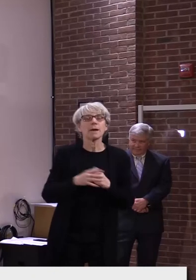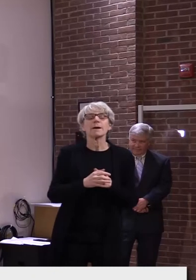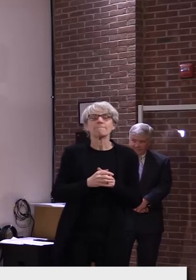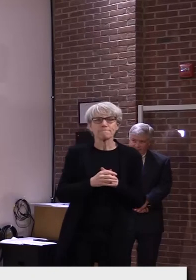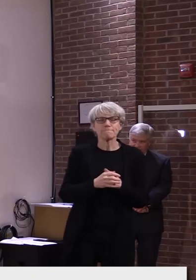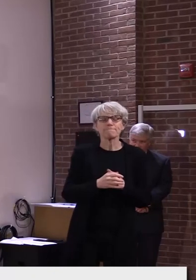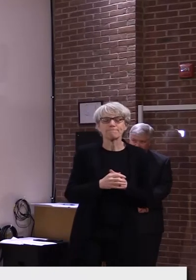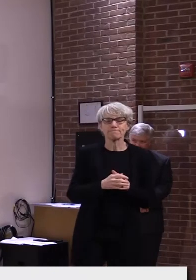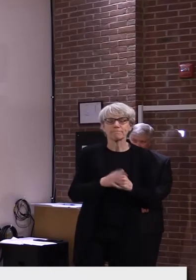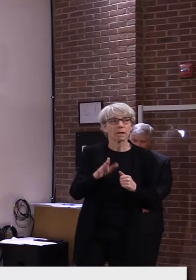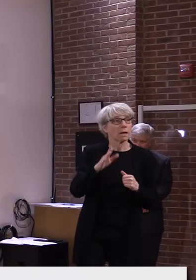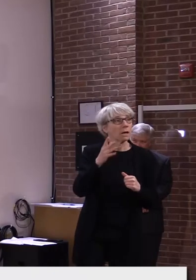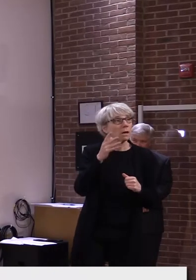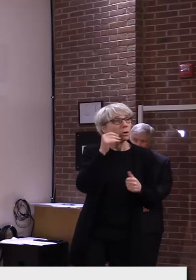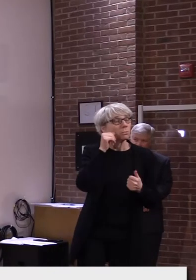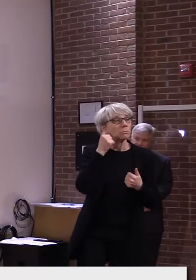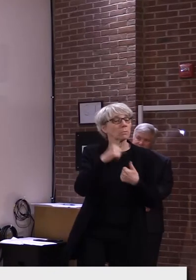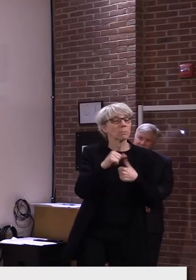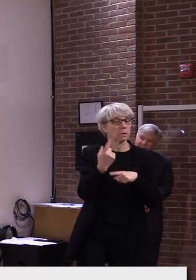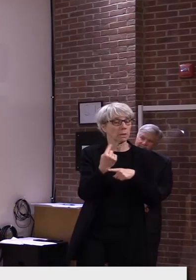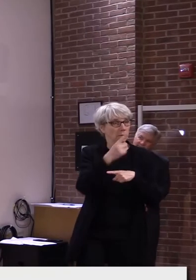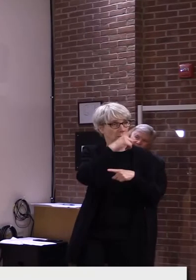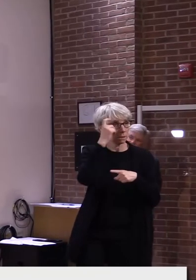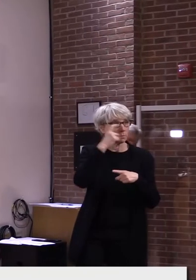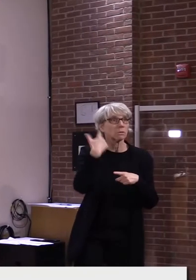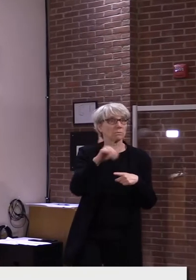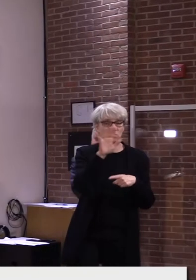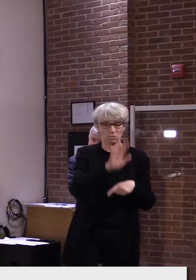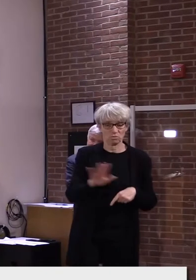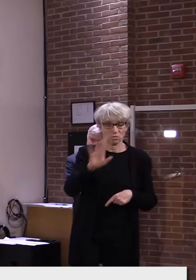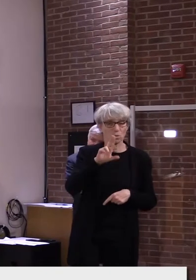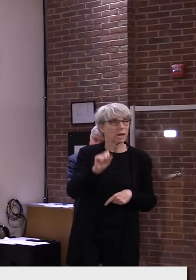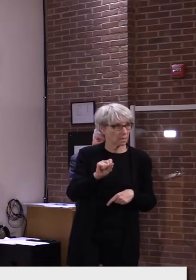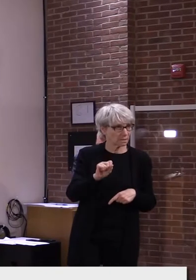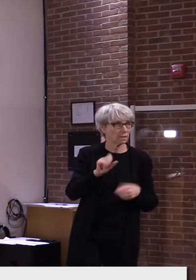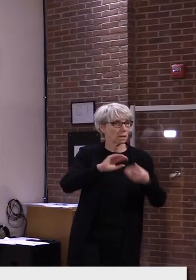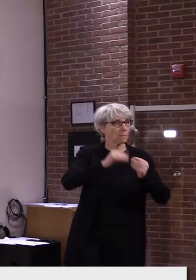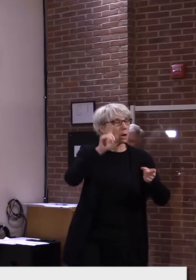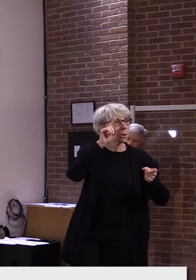drop in most parts of the country in cases as people were outdoors